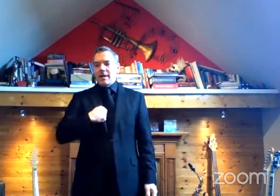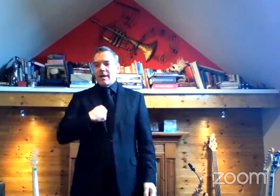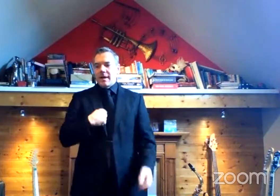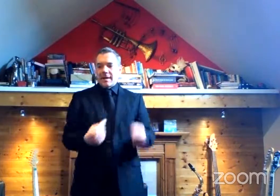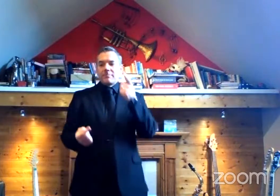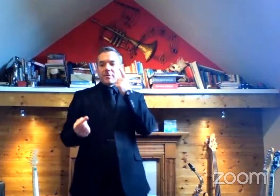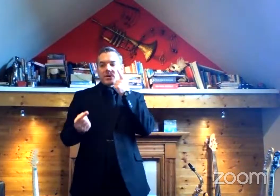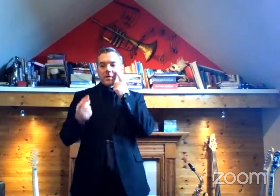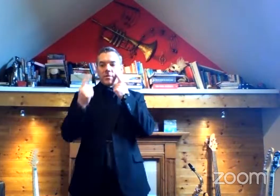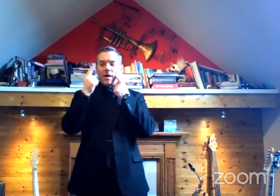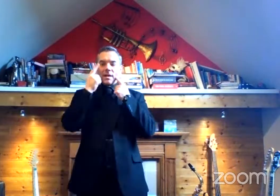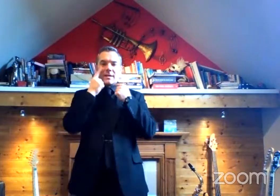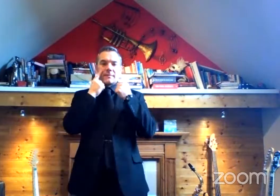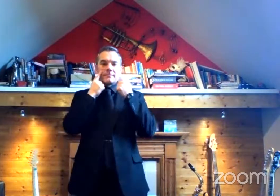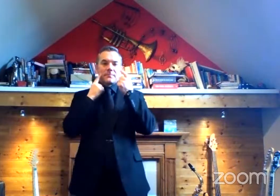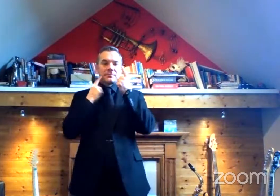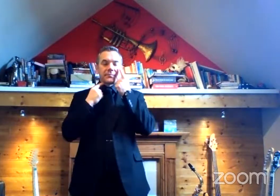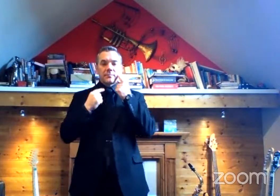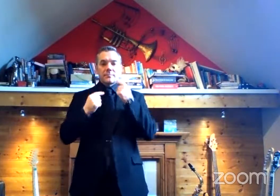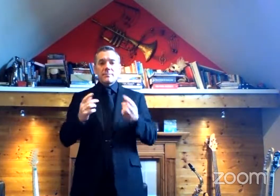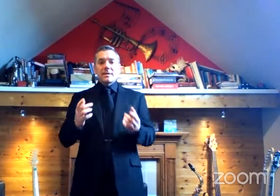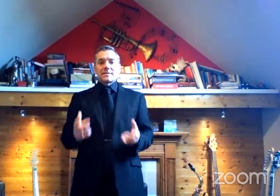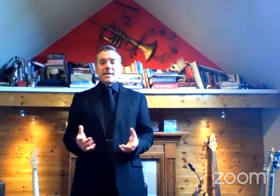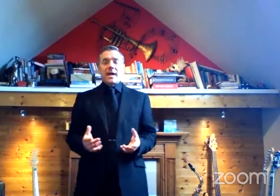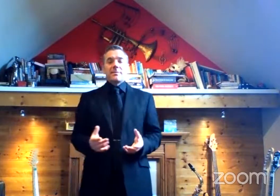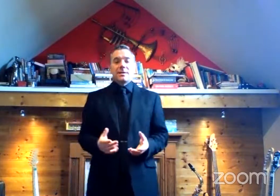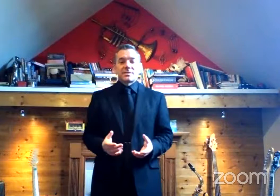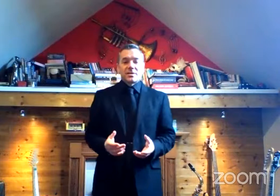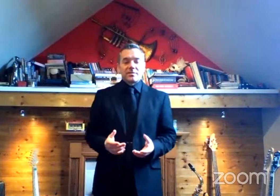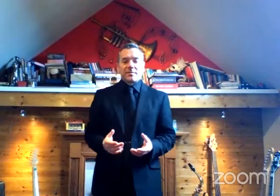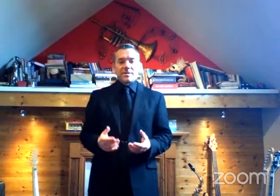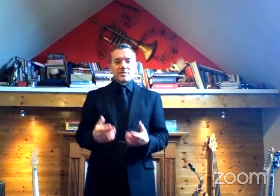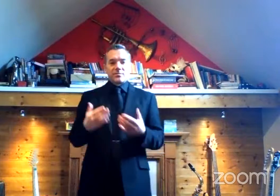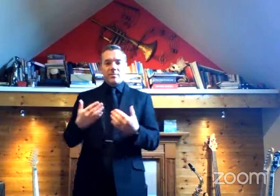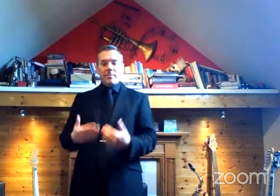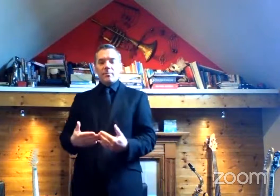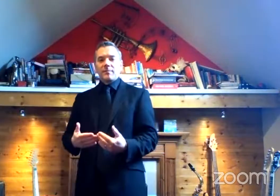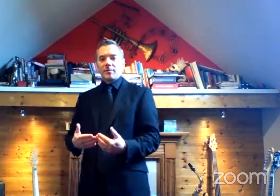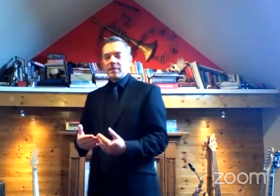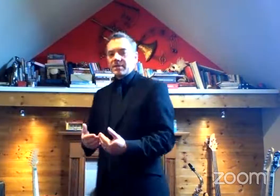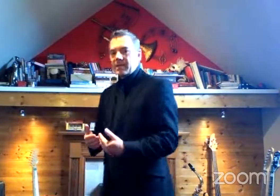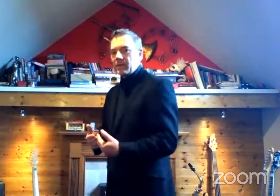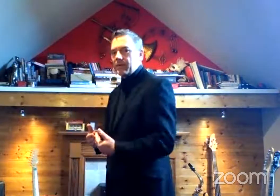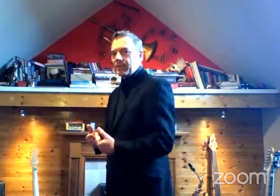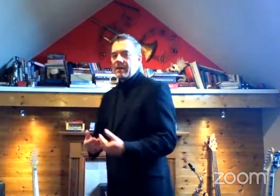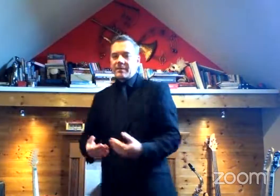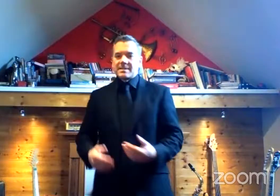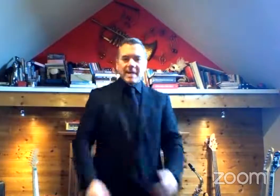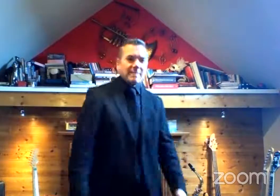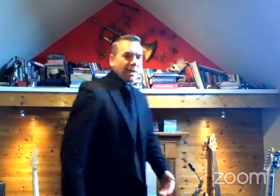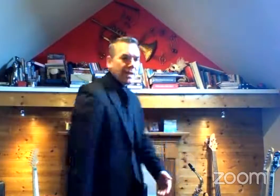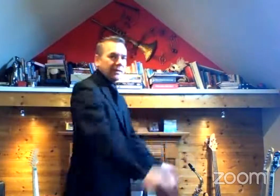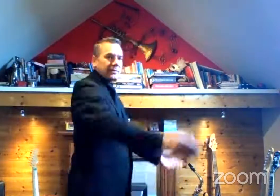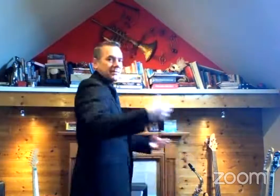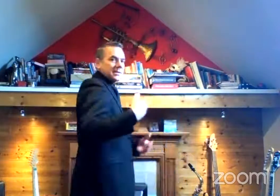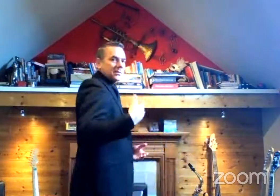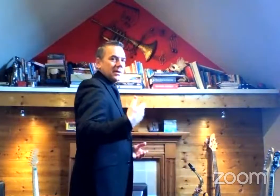I am crying. Time is not a friend. So remember, we've done this thing with the timeline. I'll do it this